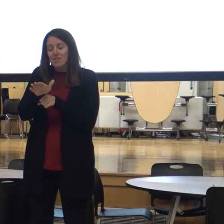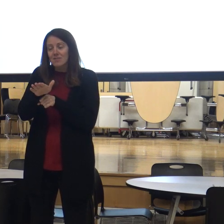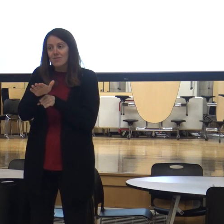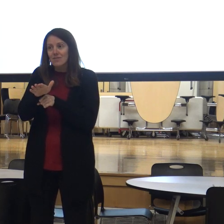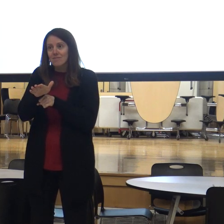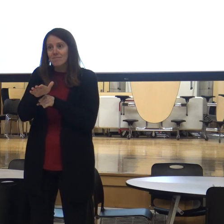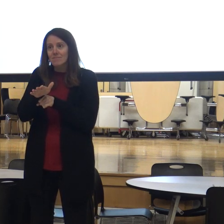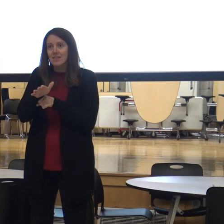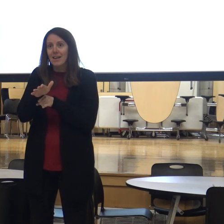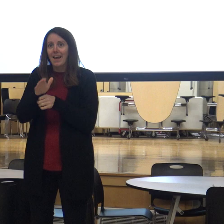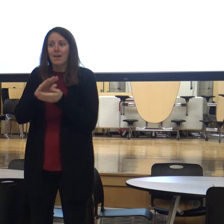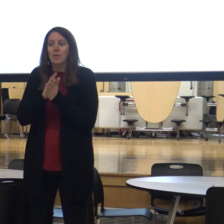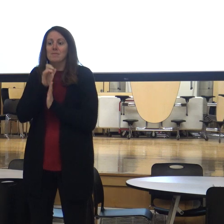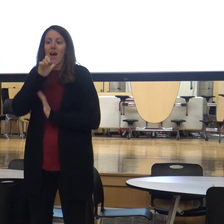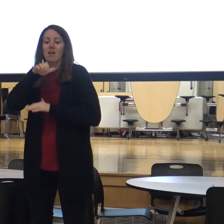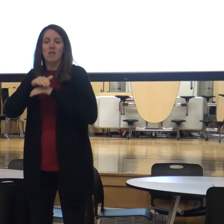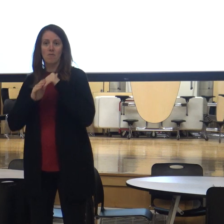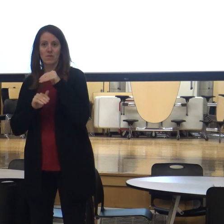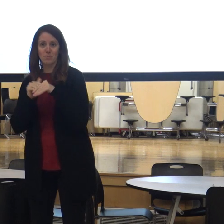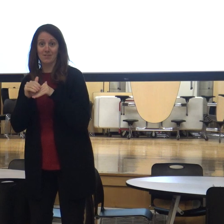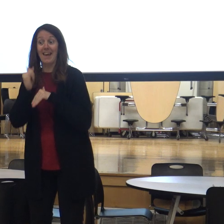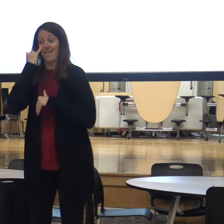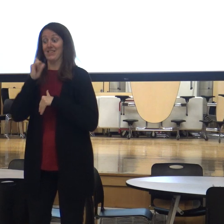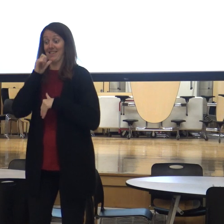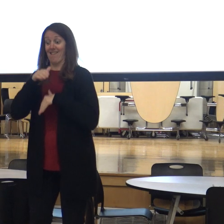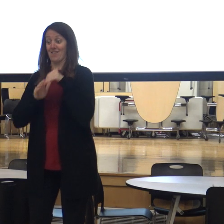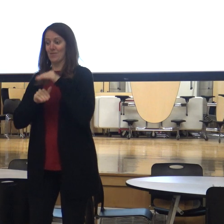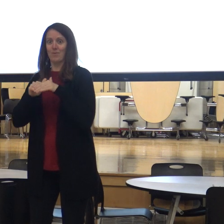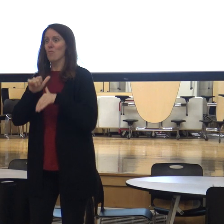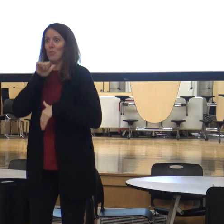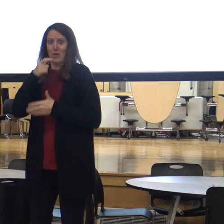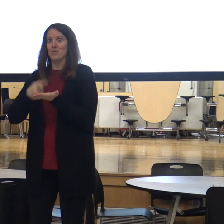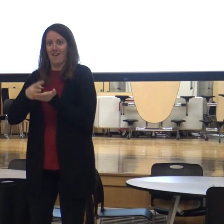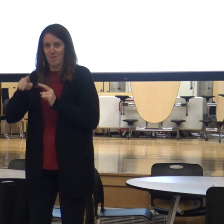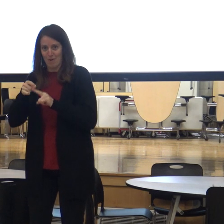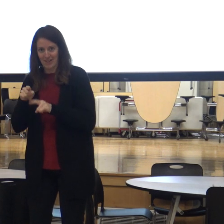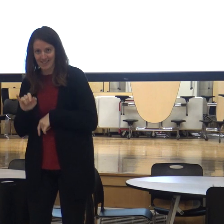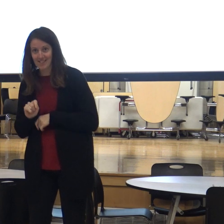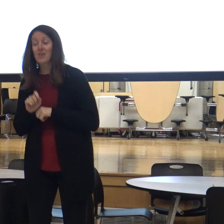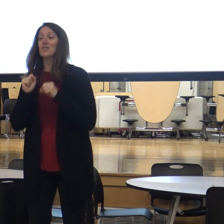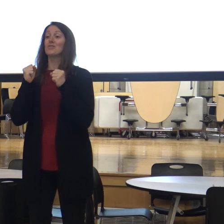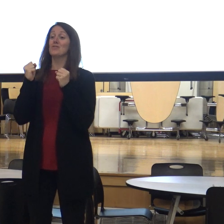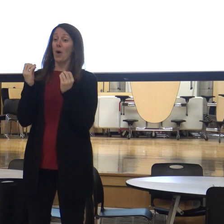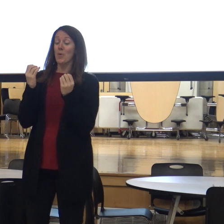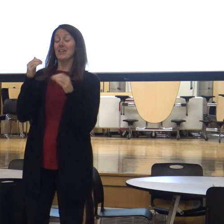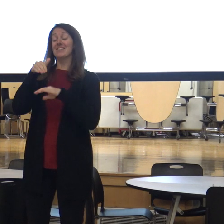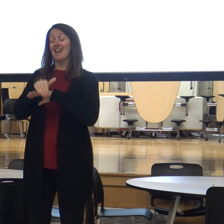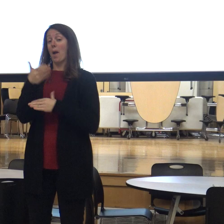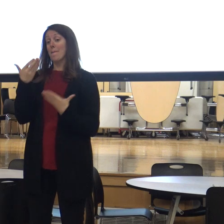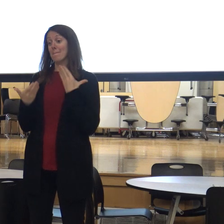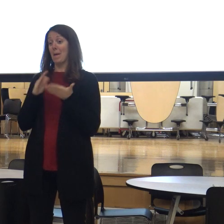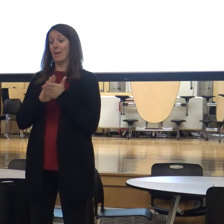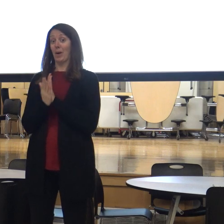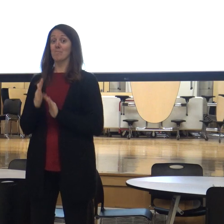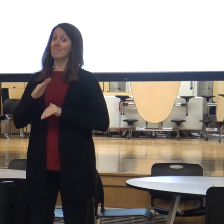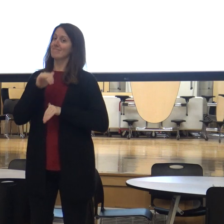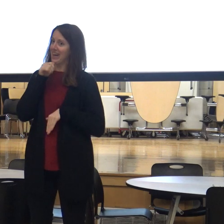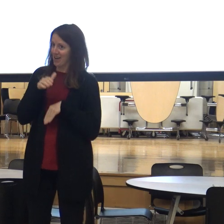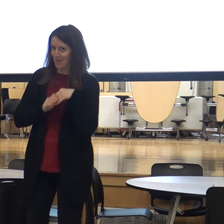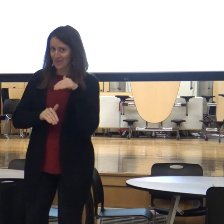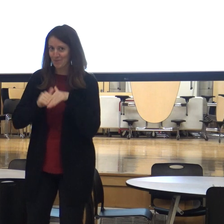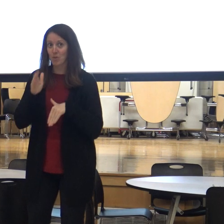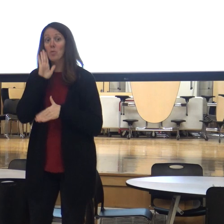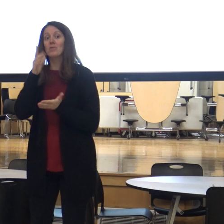it's uncomfortable, and when it's uncomfortable, we don't bring it up. So we're gonna make it a little uncomfortable tonight. We're gonna bring up some things that might be a little